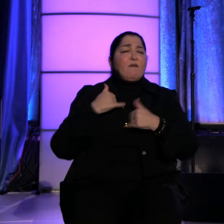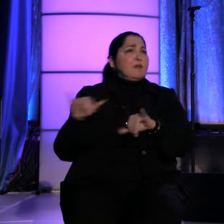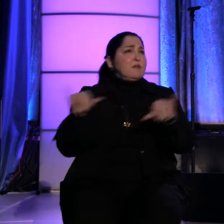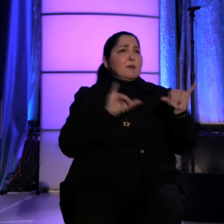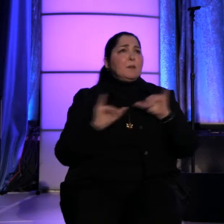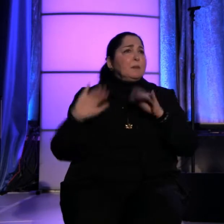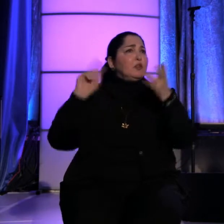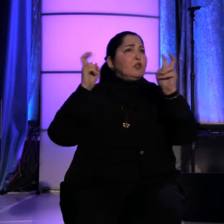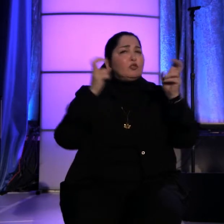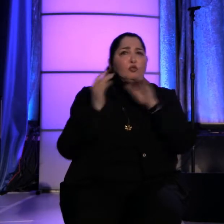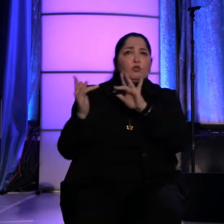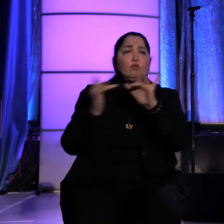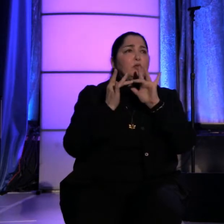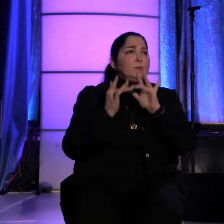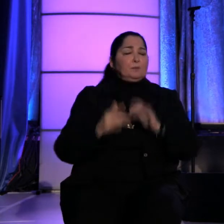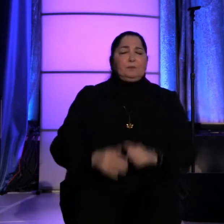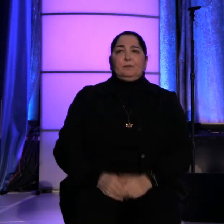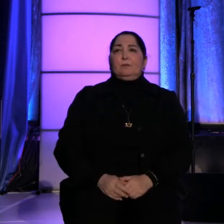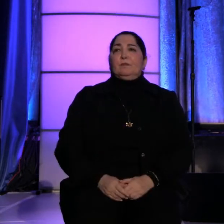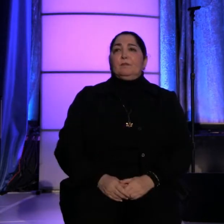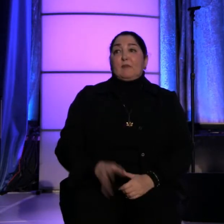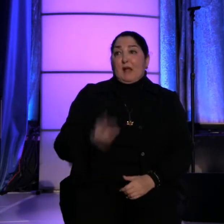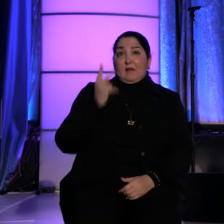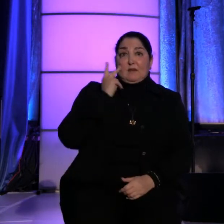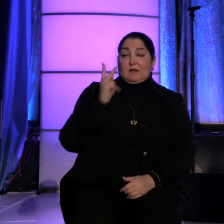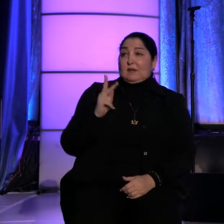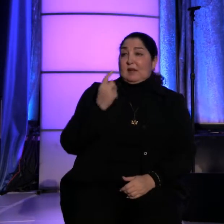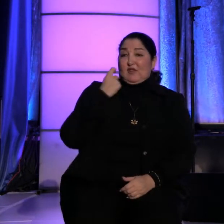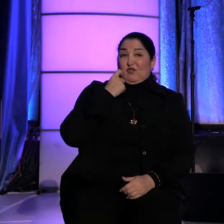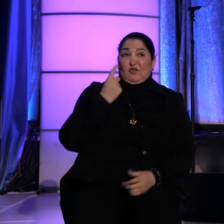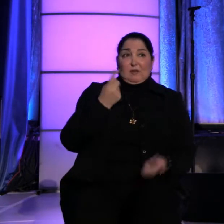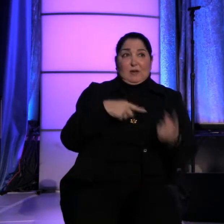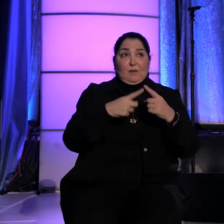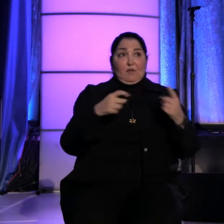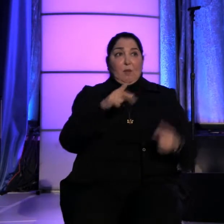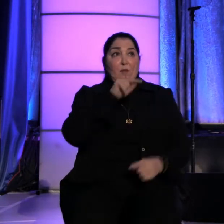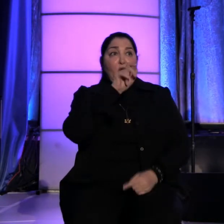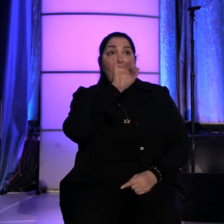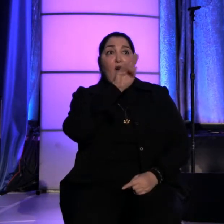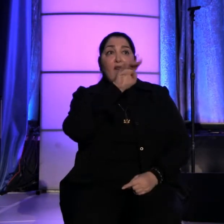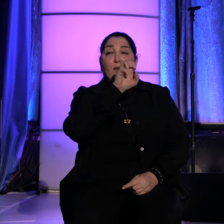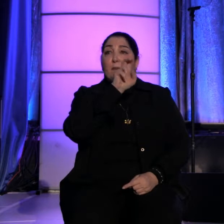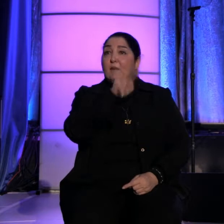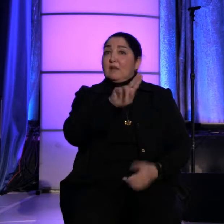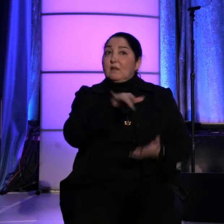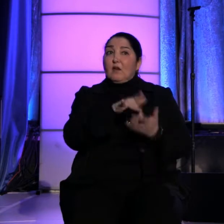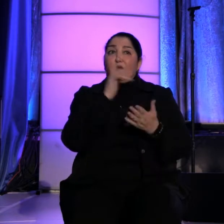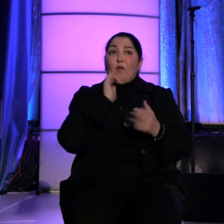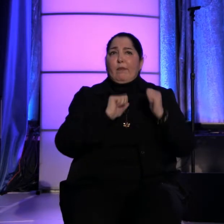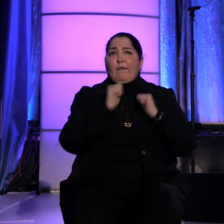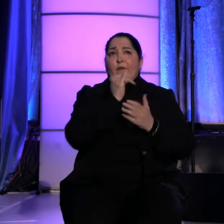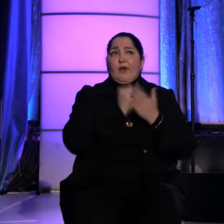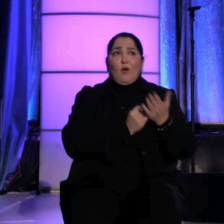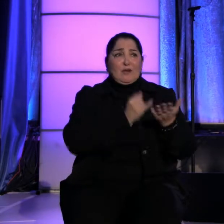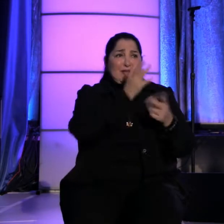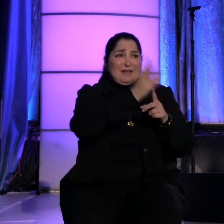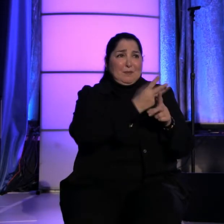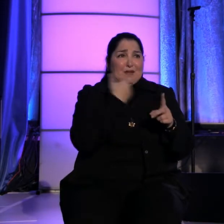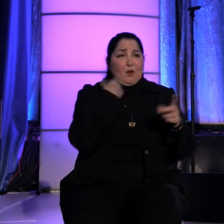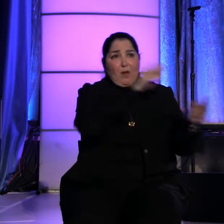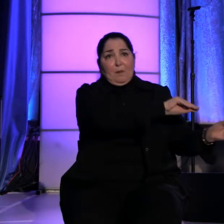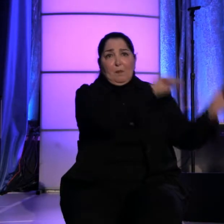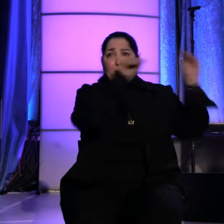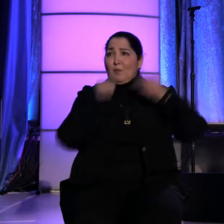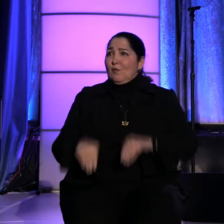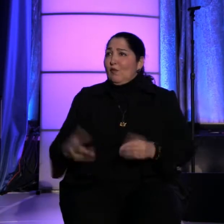the challenges and rewards of your work, having just come from the Kauffman Center for the Performing Arts 6 months ago, and I've seen firsthand what it's